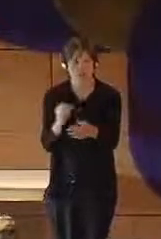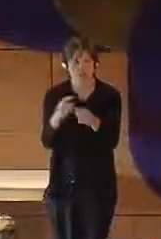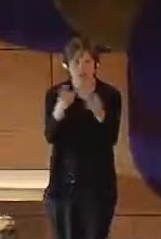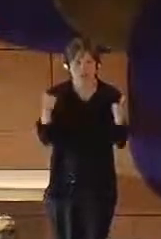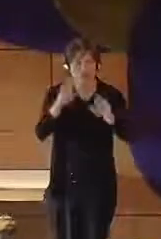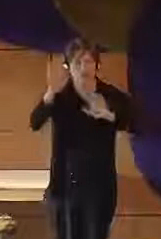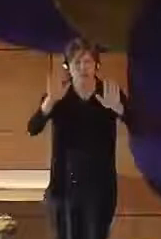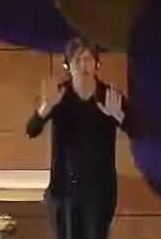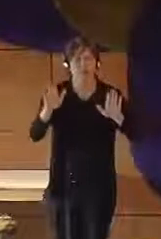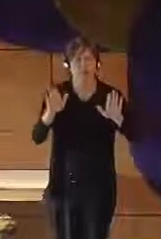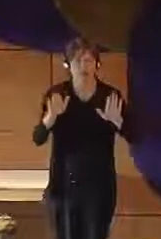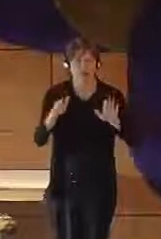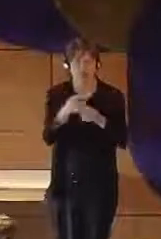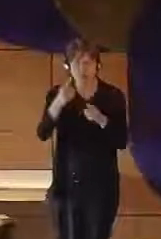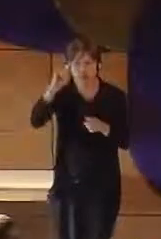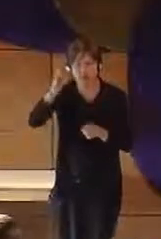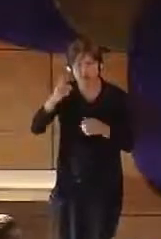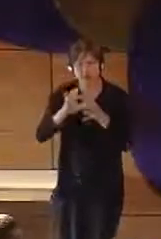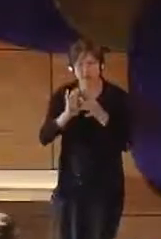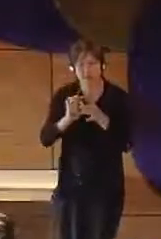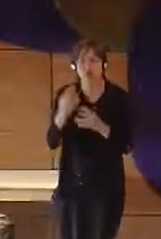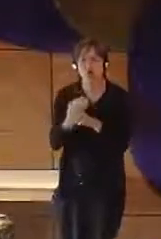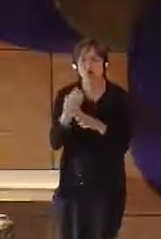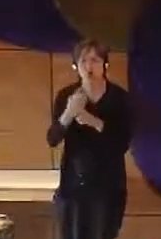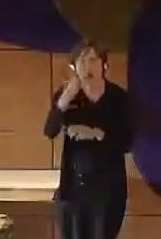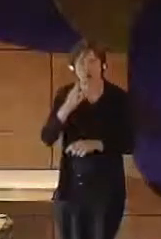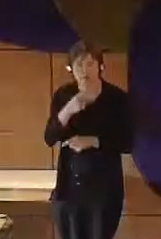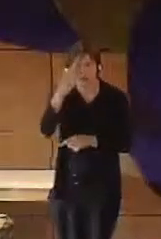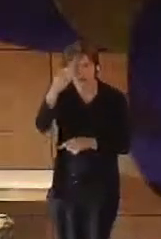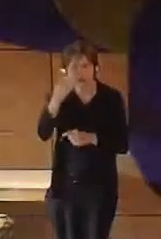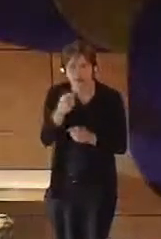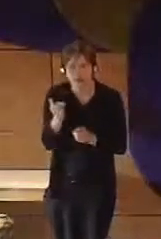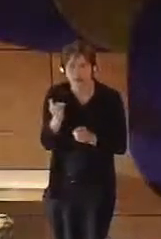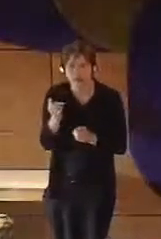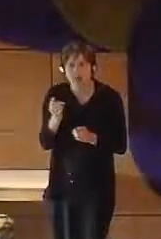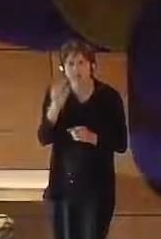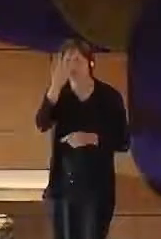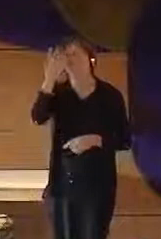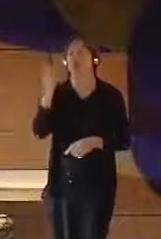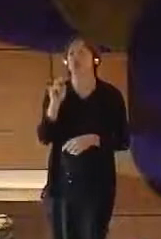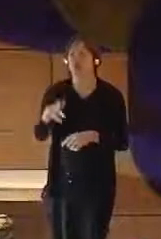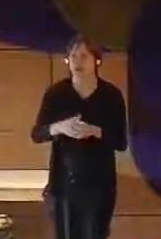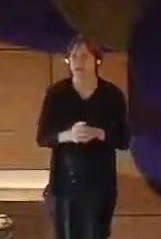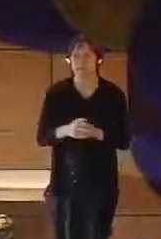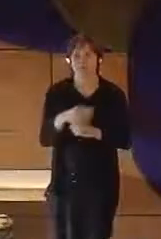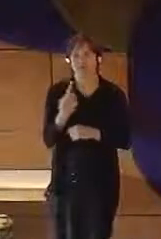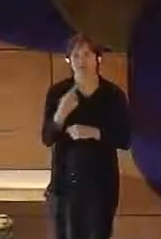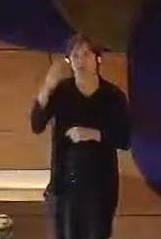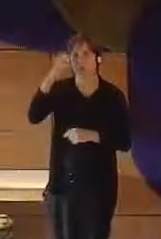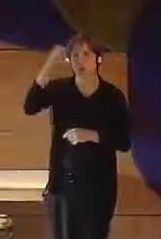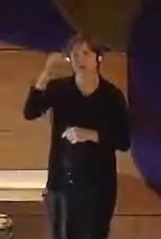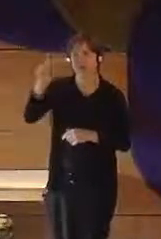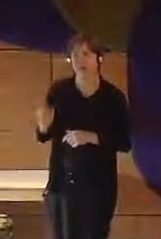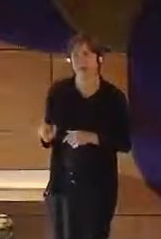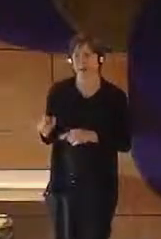Does anyone? Okay. In England, our Queen has just had her official 90th birthday.